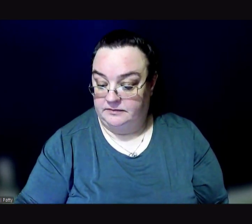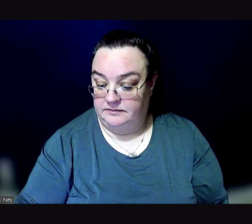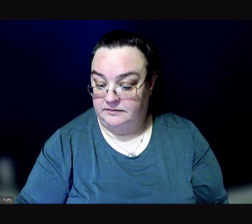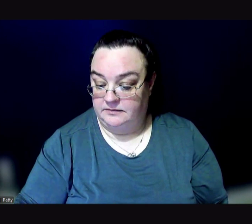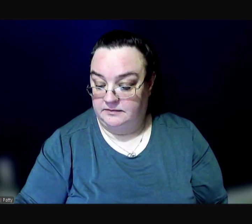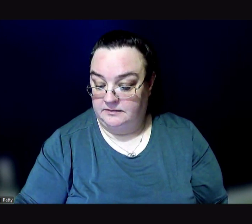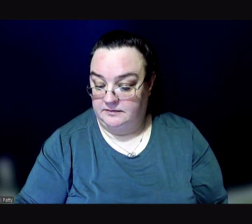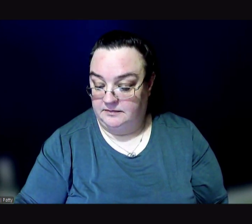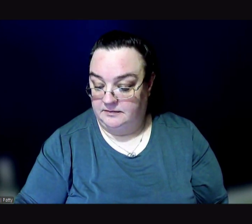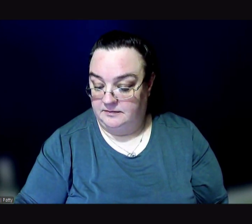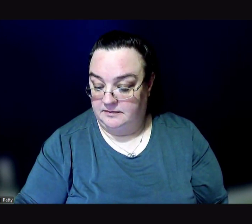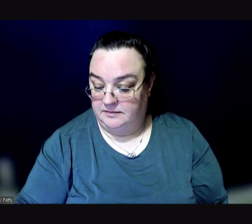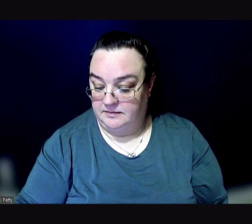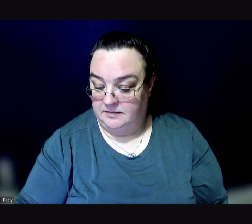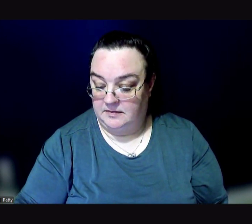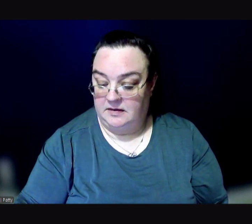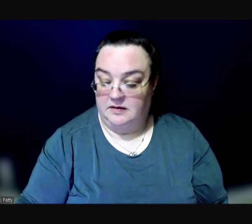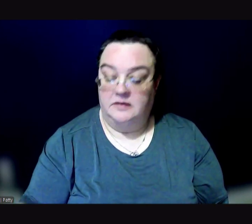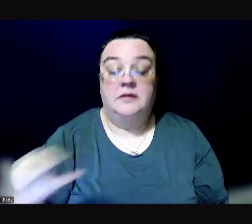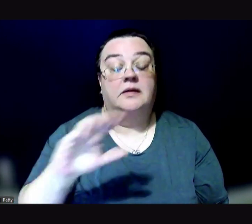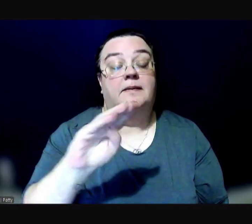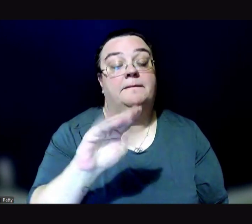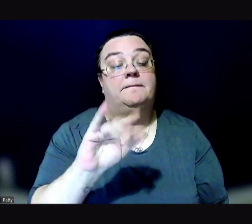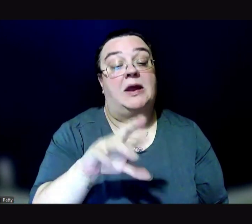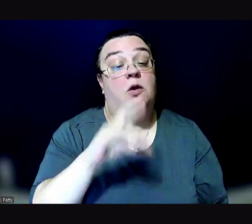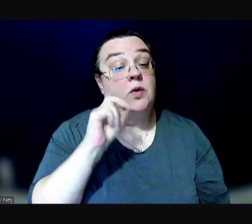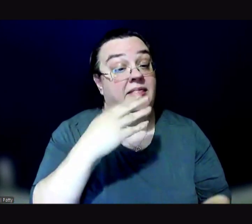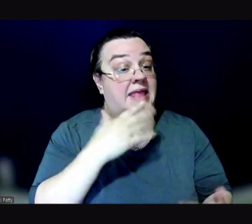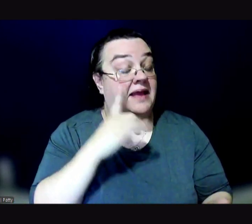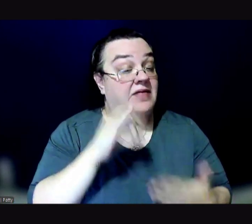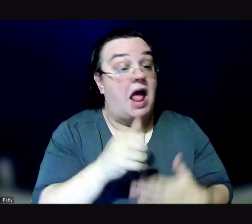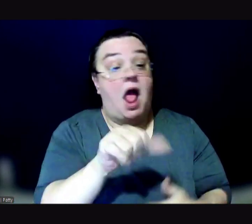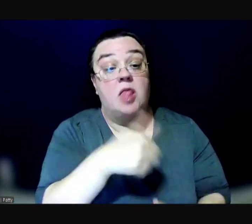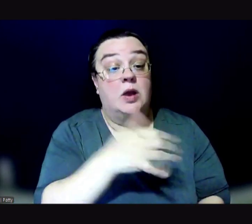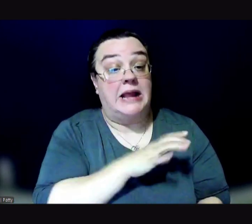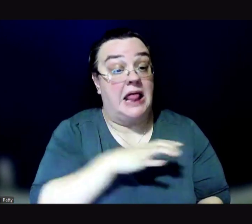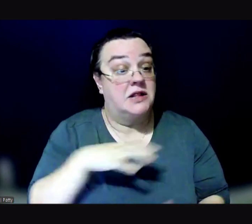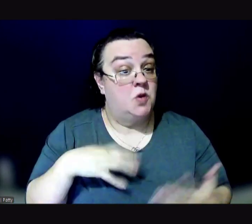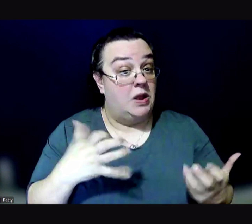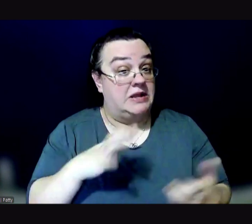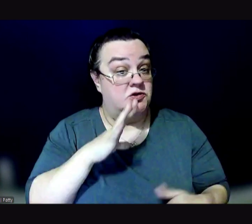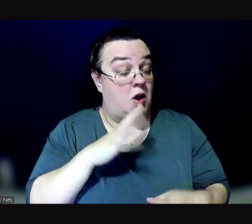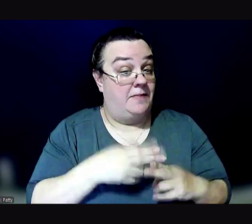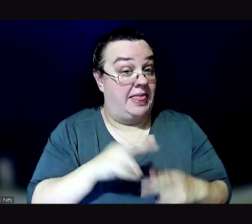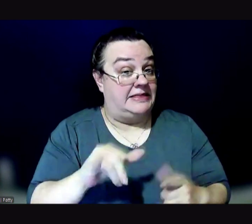All right, thank you for that. Other council members seeking to speak on this motion?